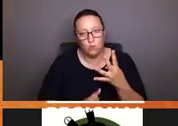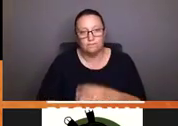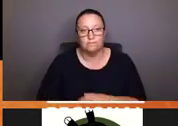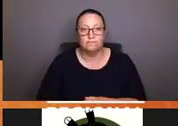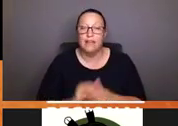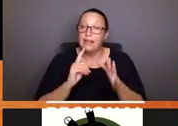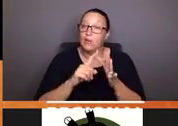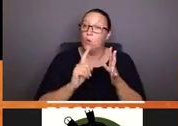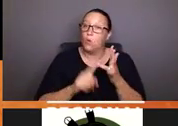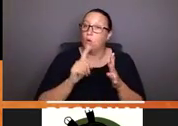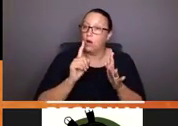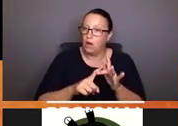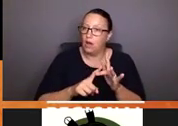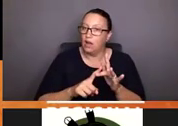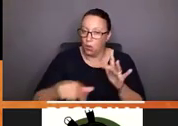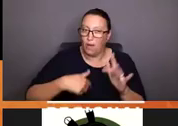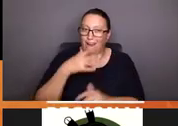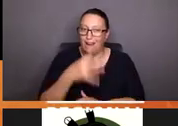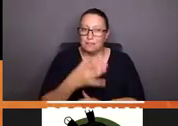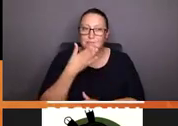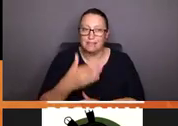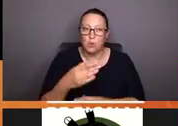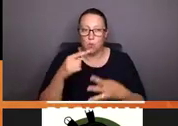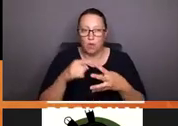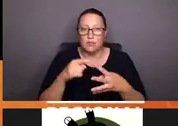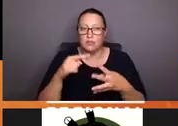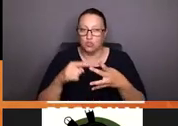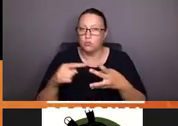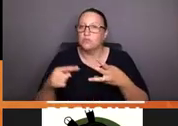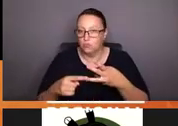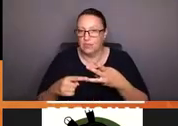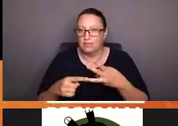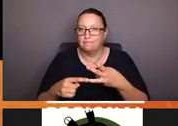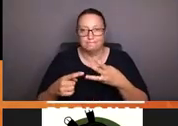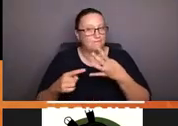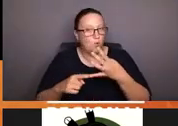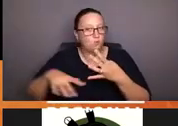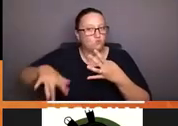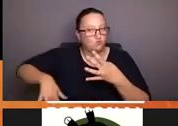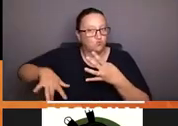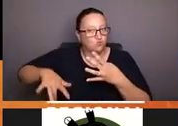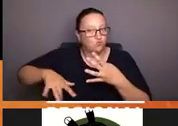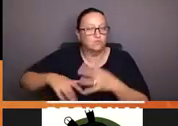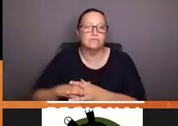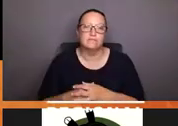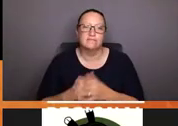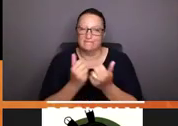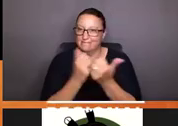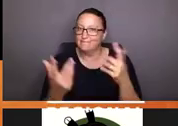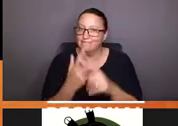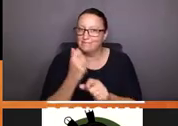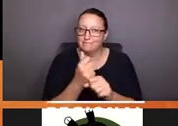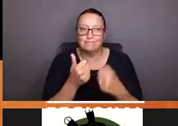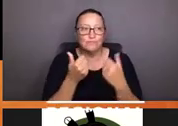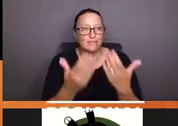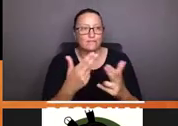EOI stage, we ask you to focus on criteria 1, 2, and 3. There are a number of examples provided in the